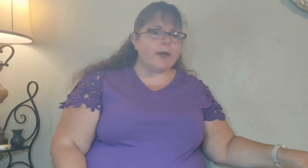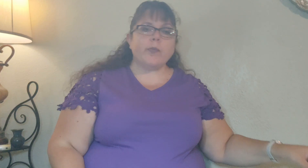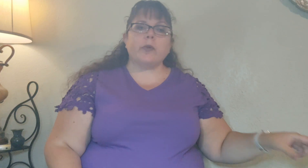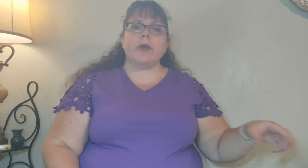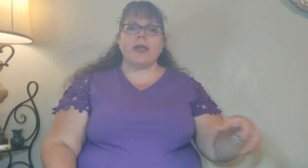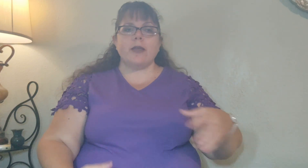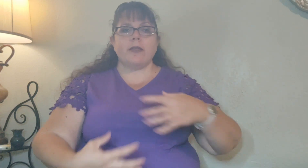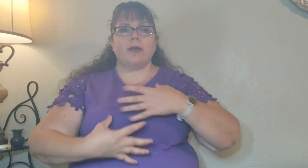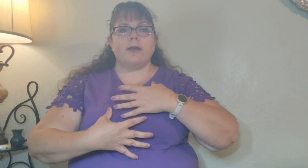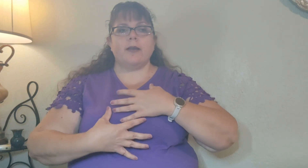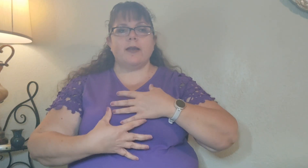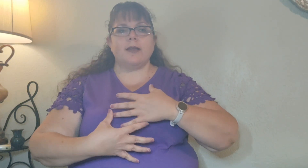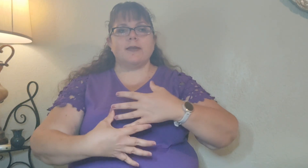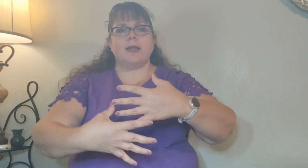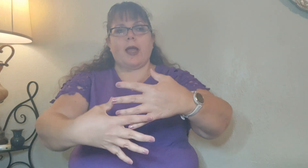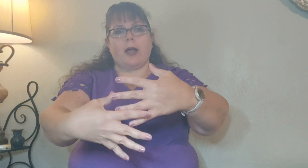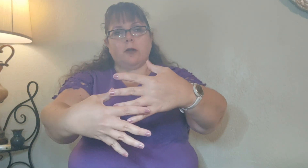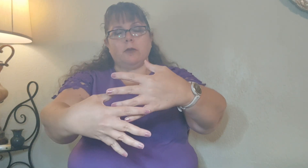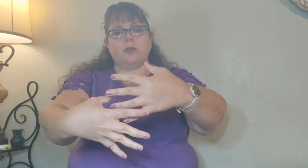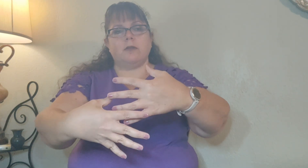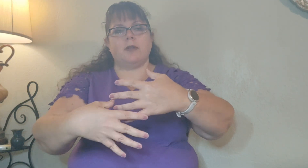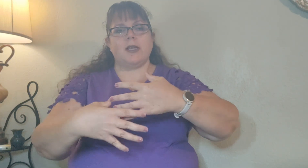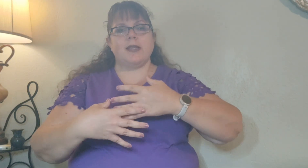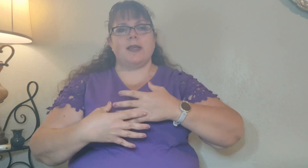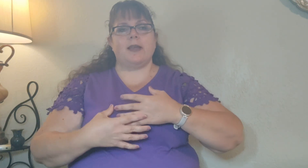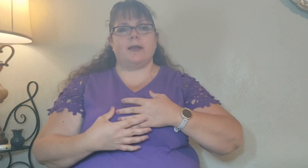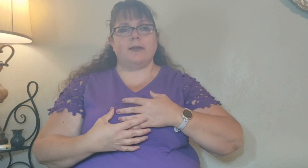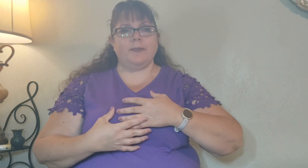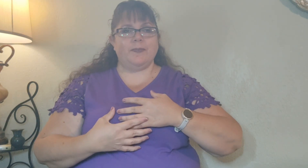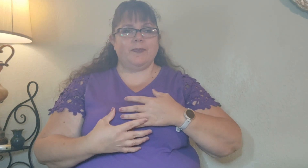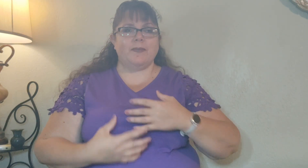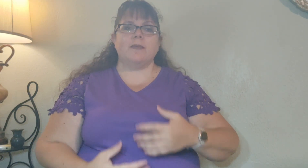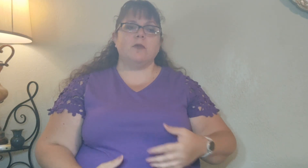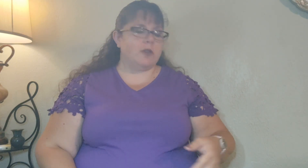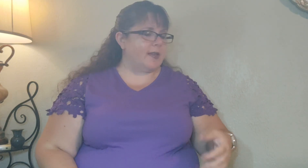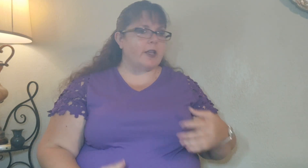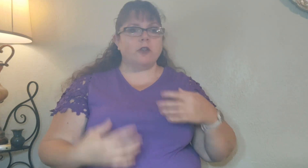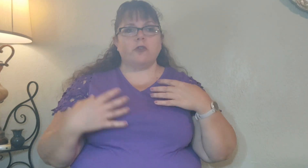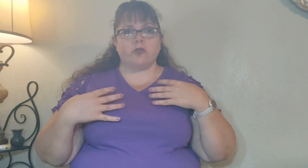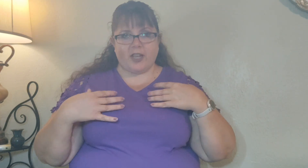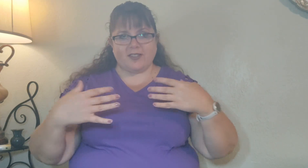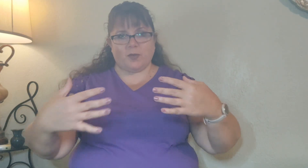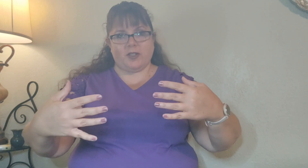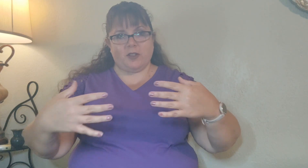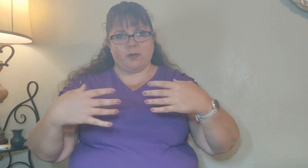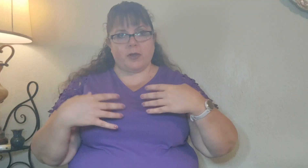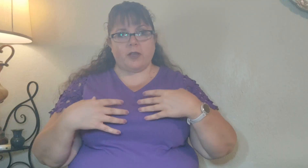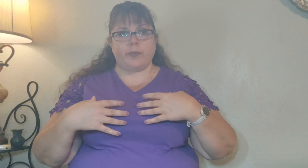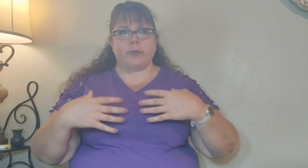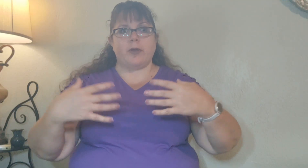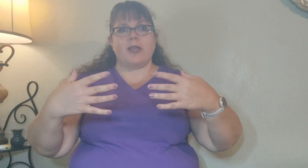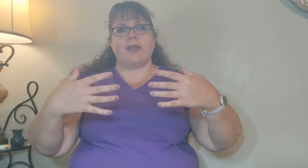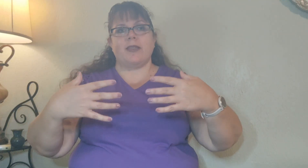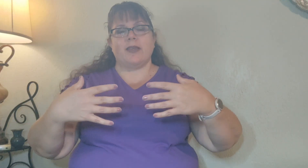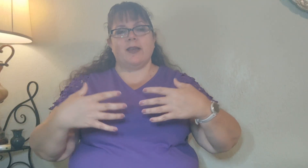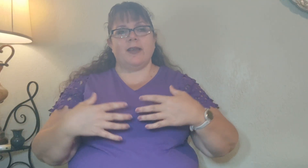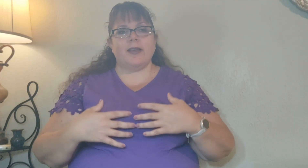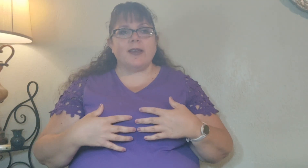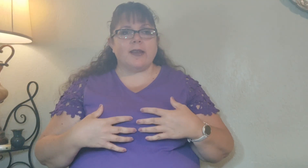And breathe is out and in, just like your chest would do when you breathe,